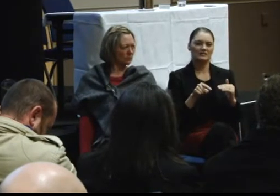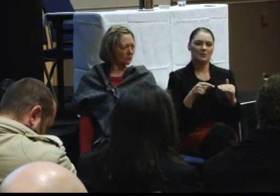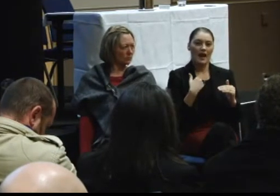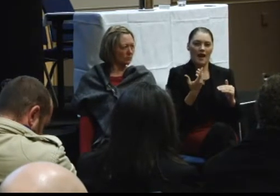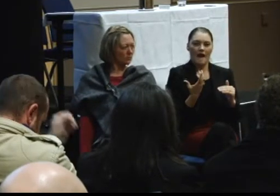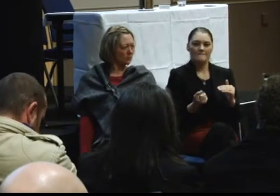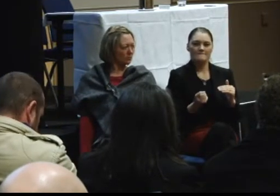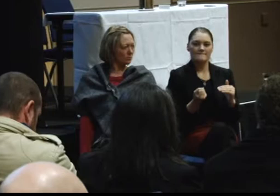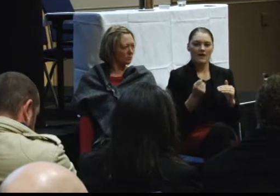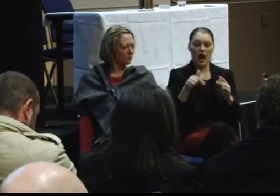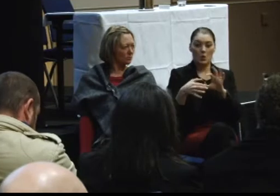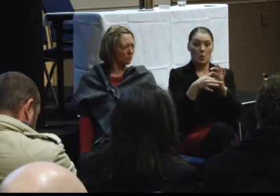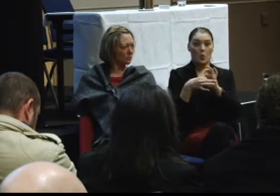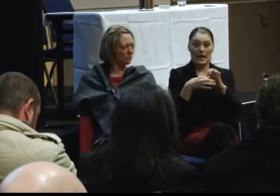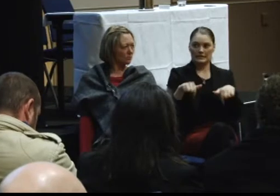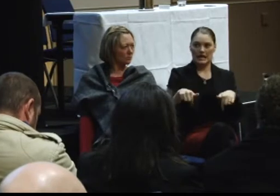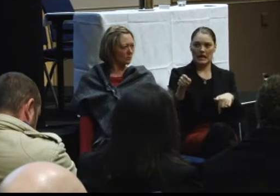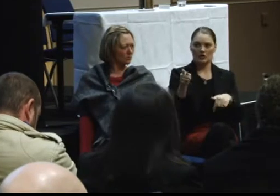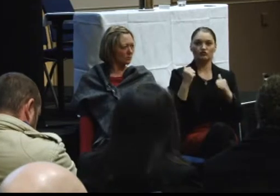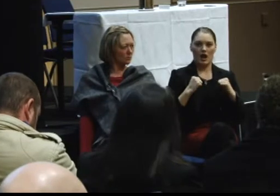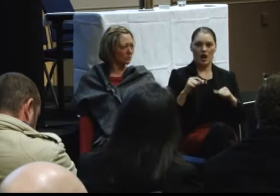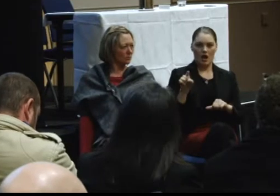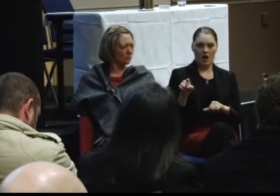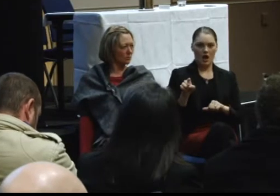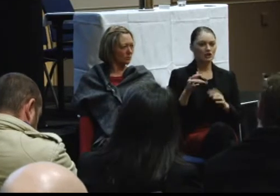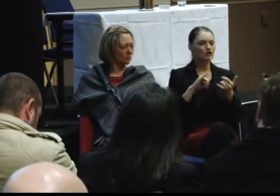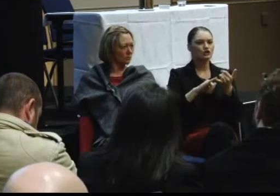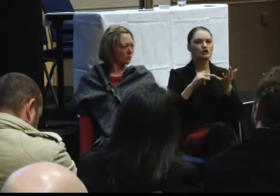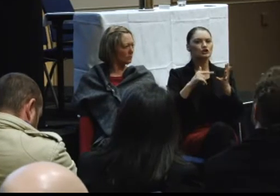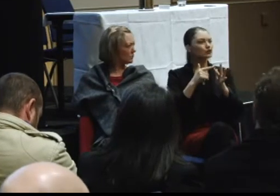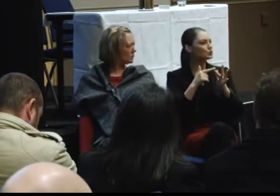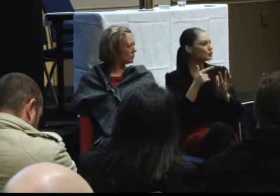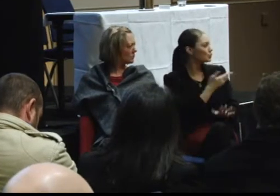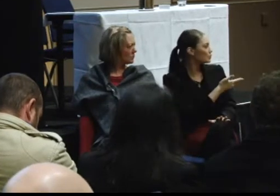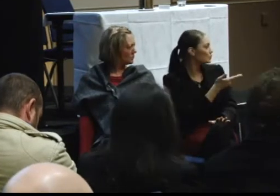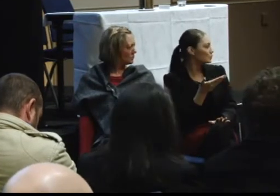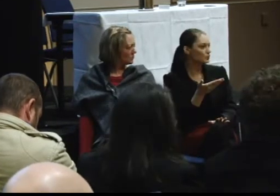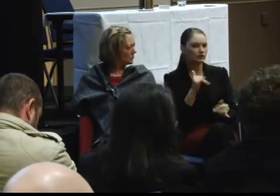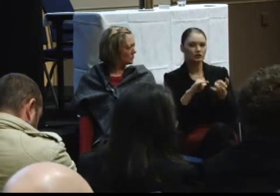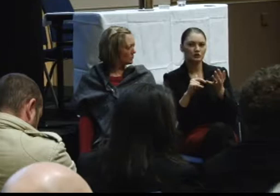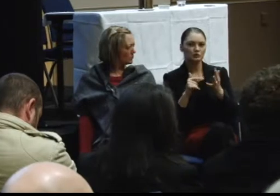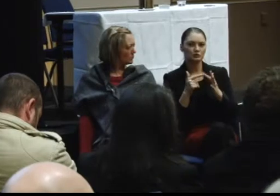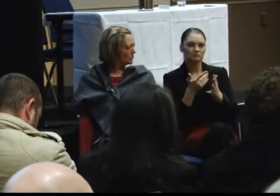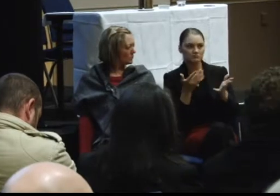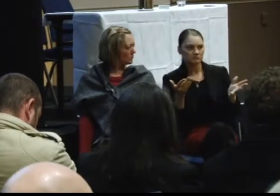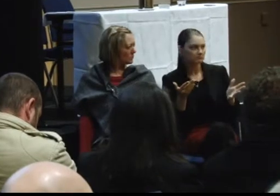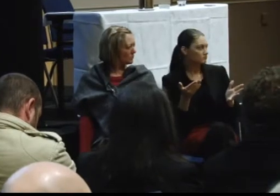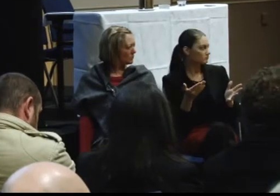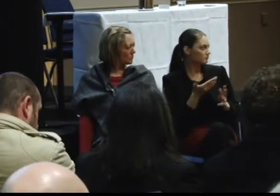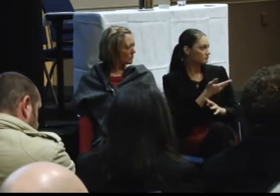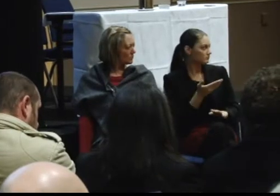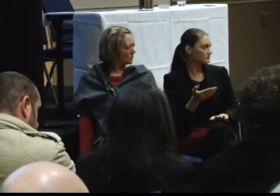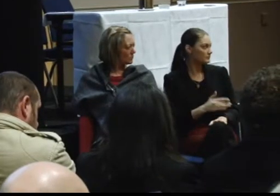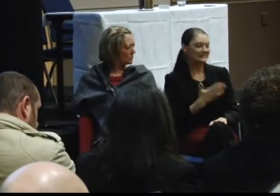have a coordinator here who is a trainer as well. Sue, would you be willing to speak a bit more about that module on